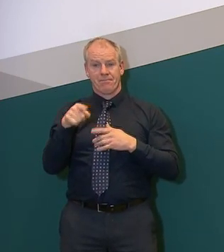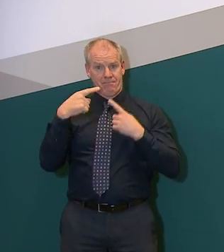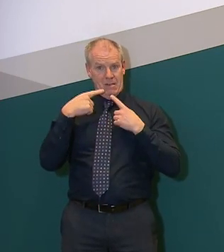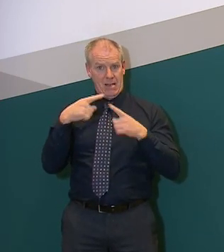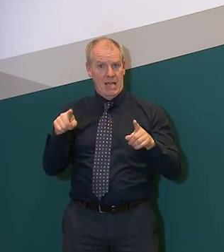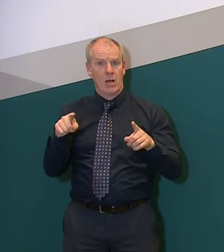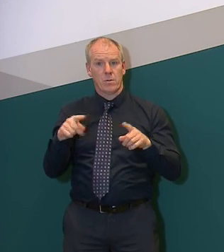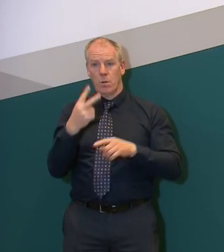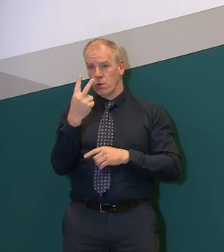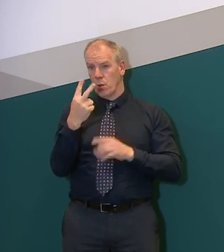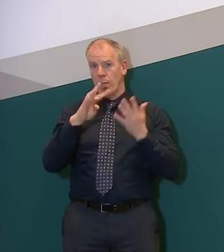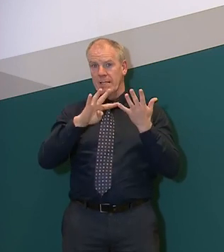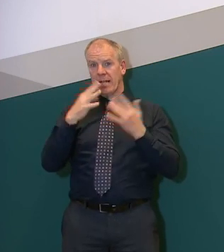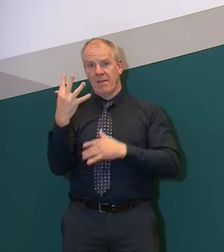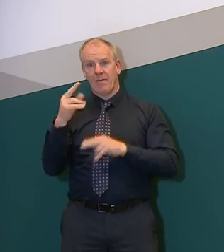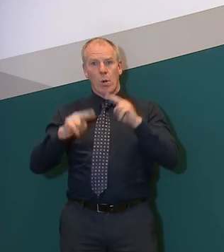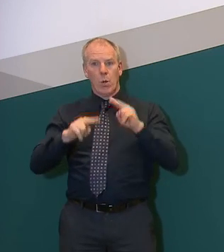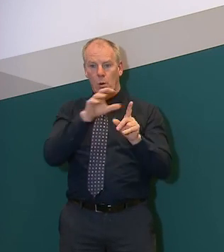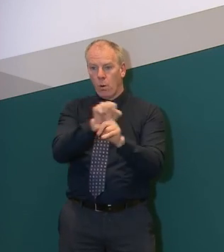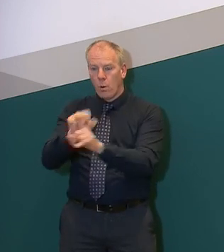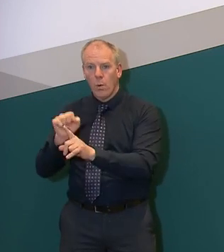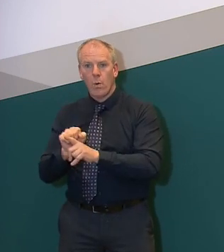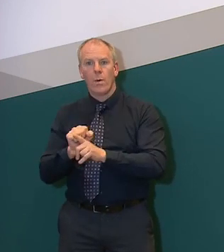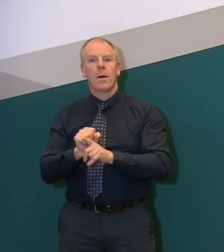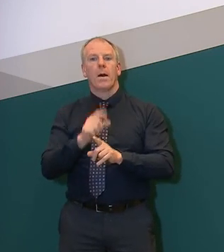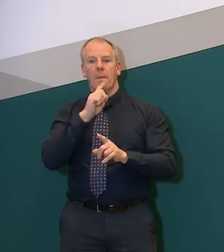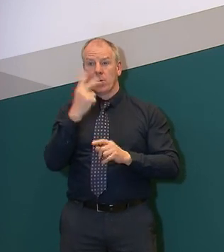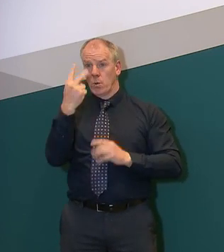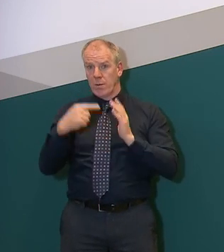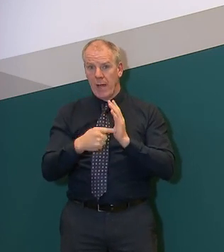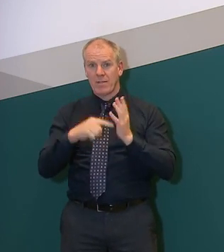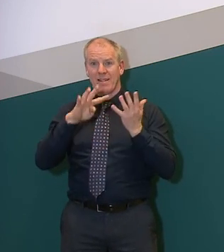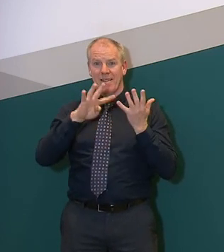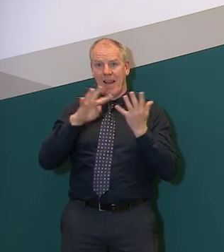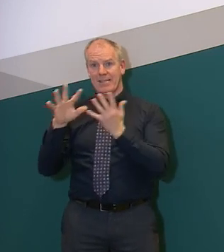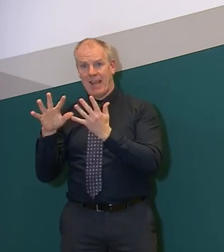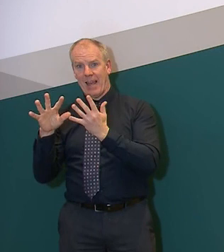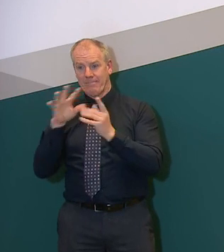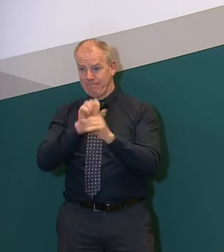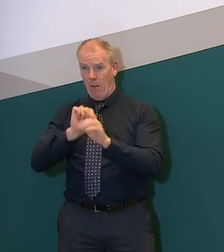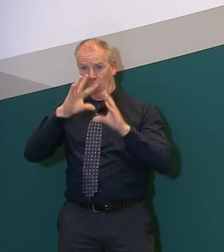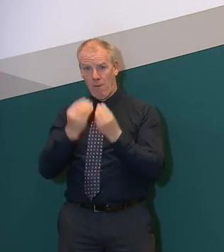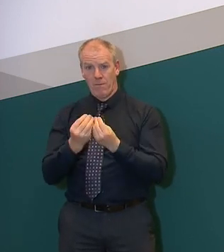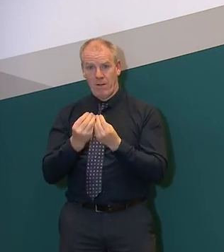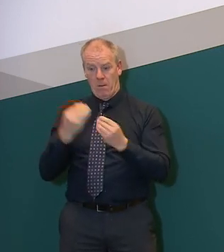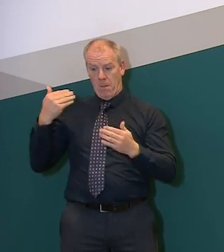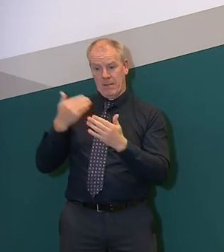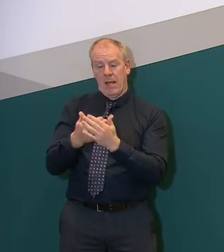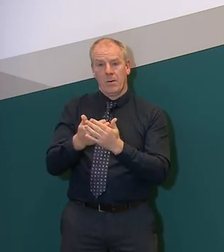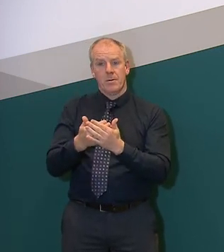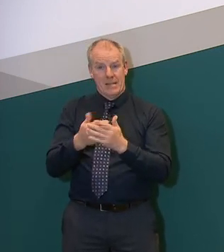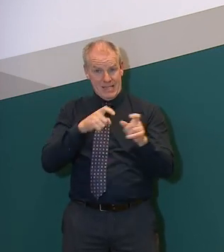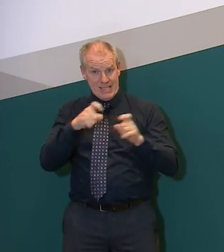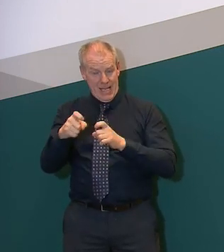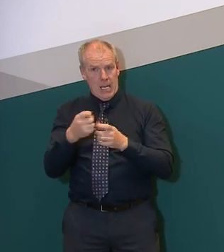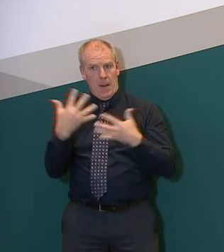announcing 295 new cases and 2,910 cases in total, even though